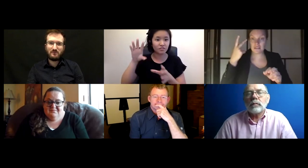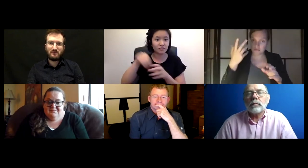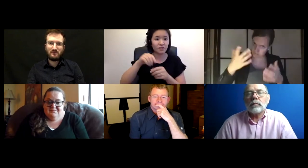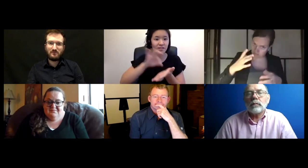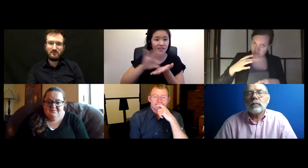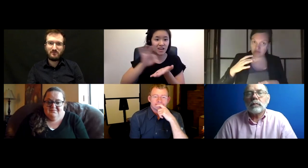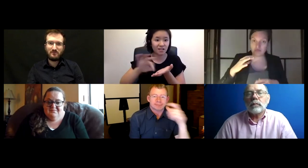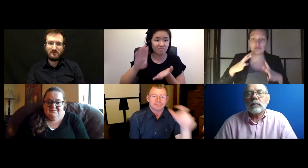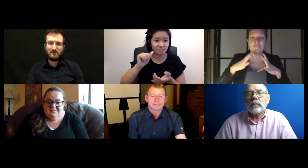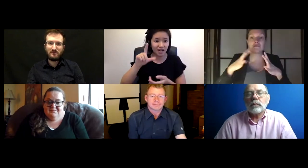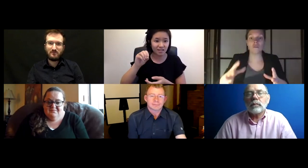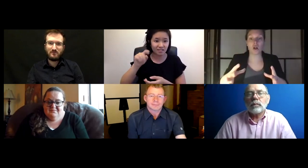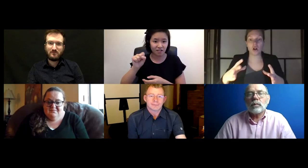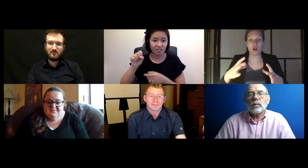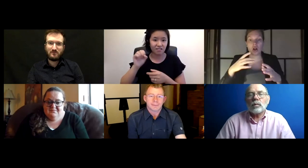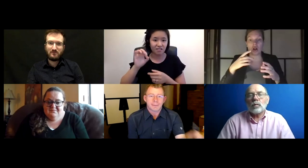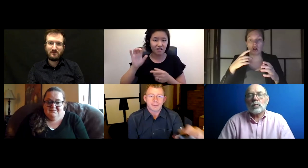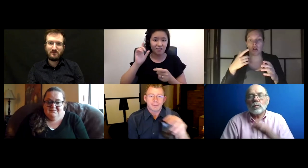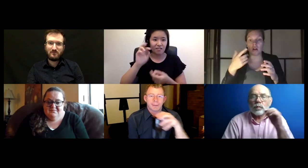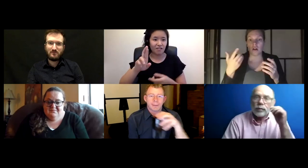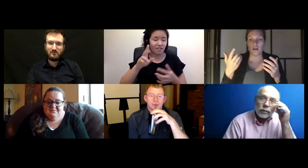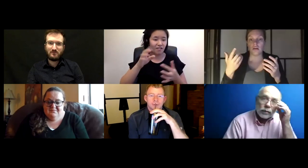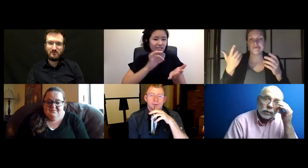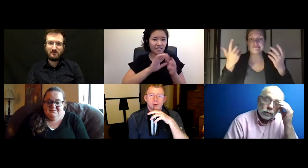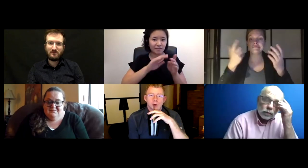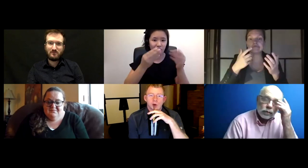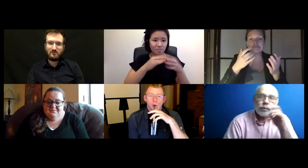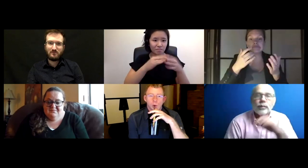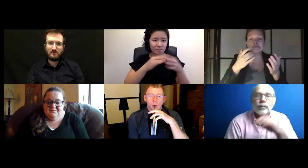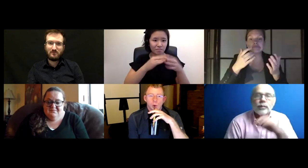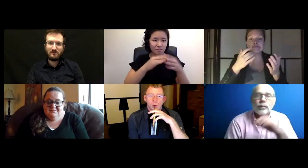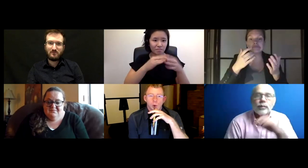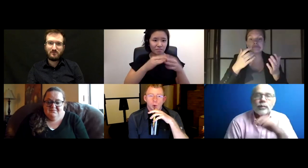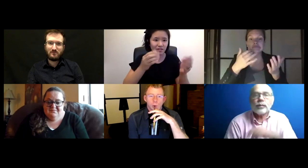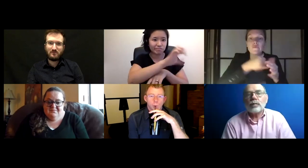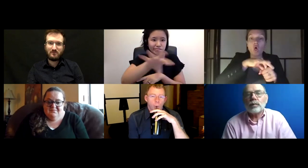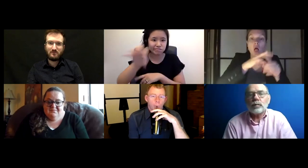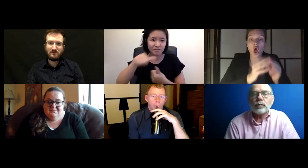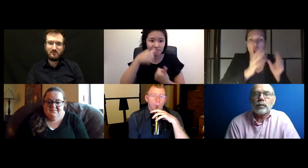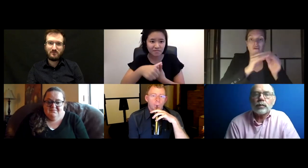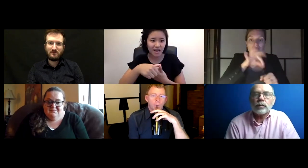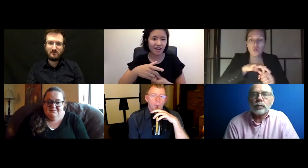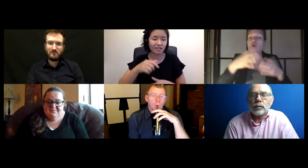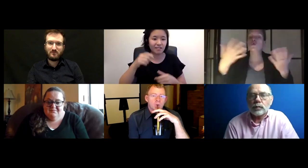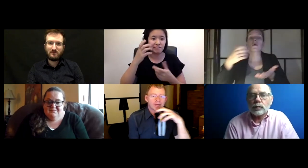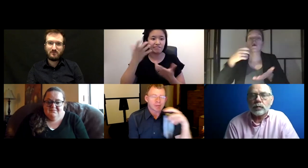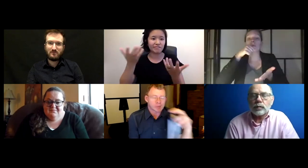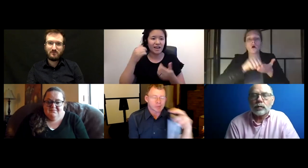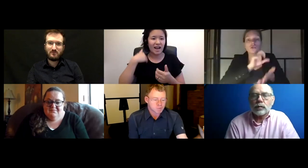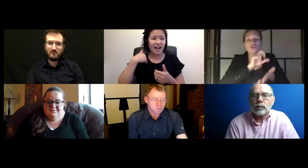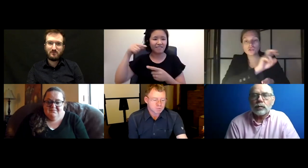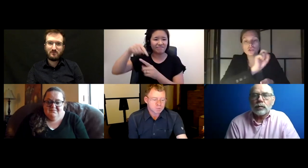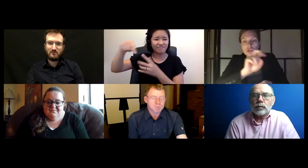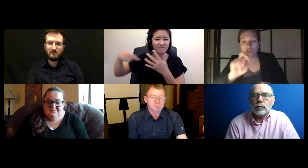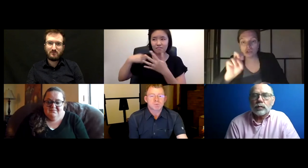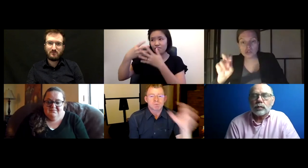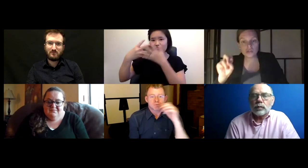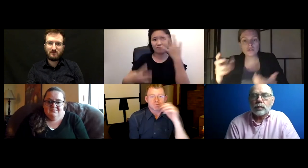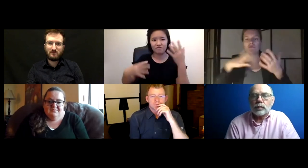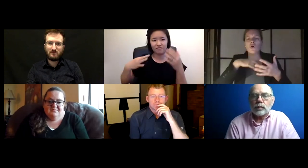getting involved in political organization, whether it be counting ballots or delivering flyers